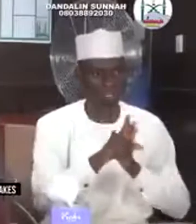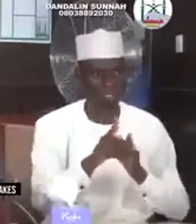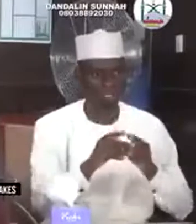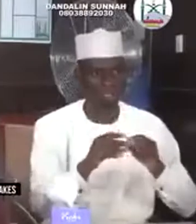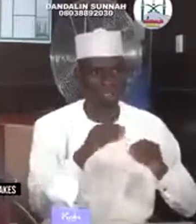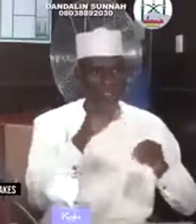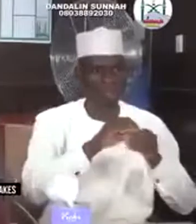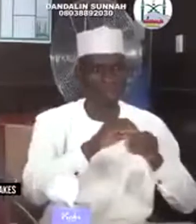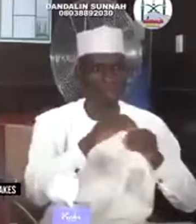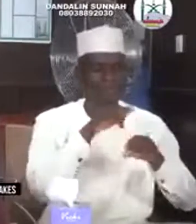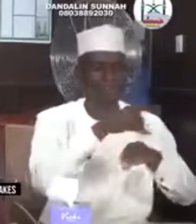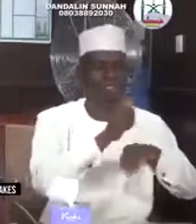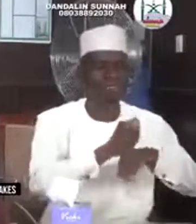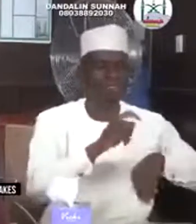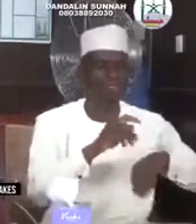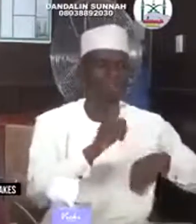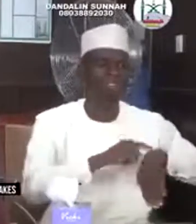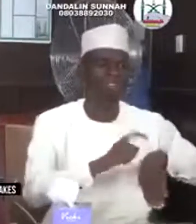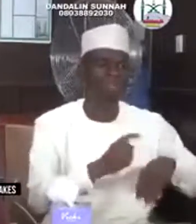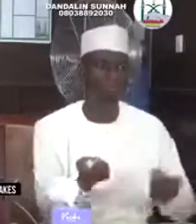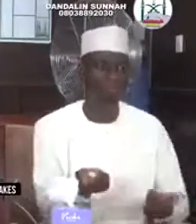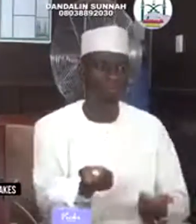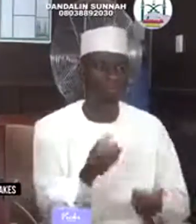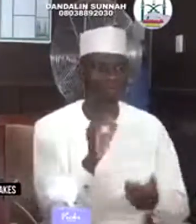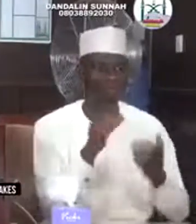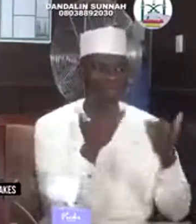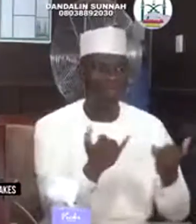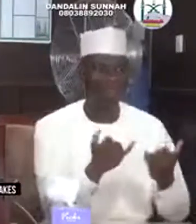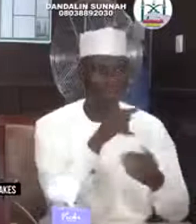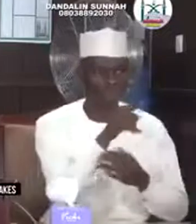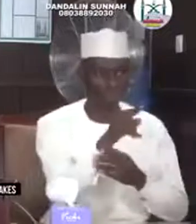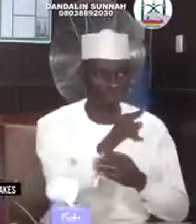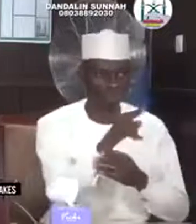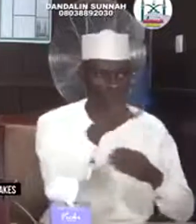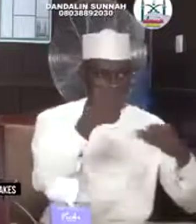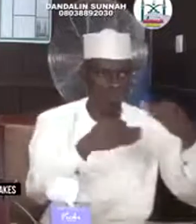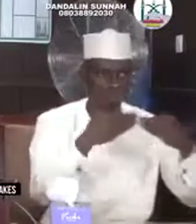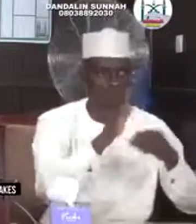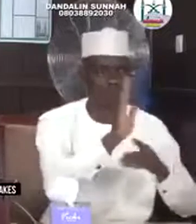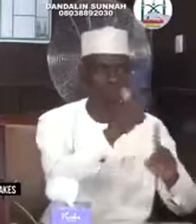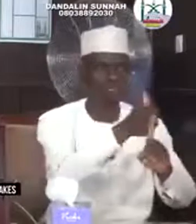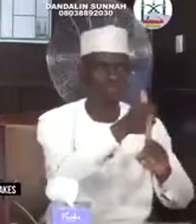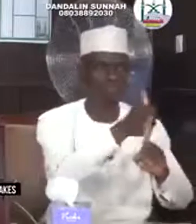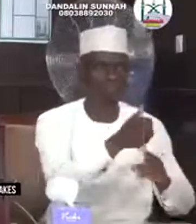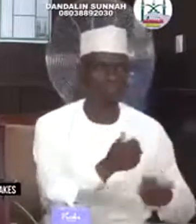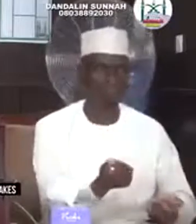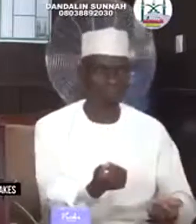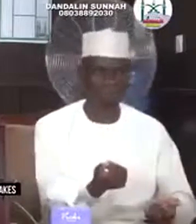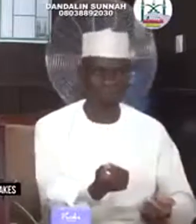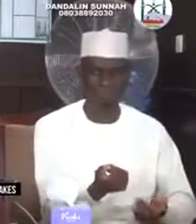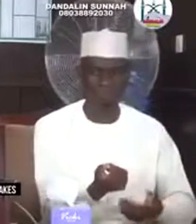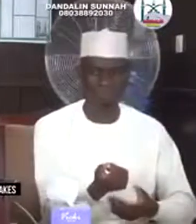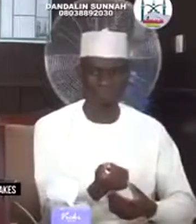together is more. So now you judge yourself.